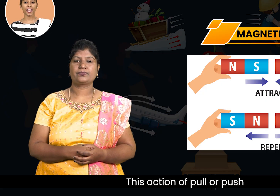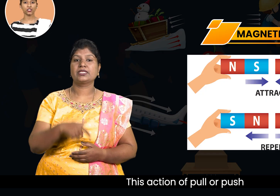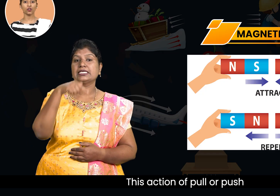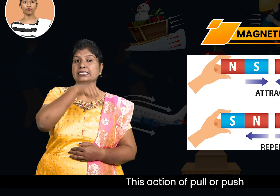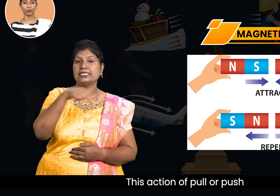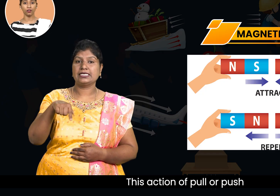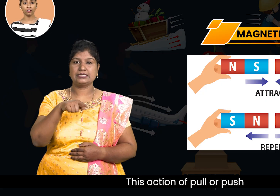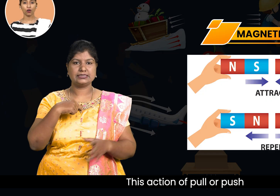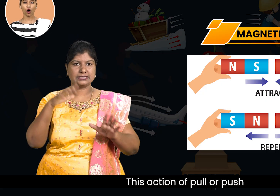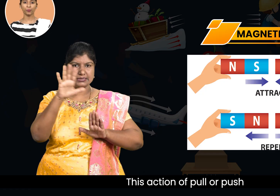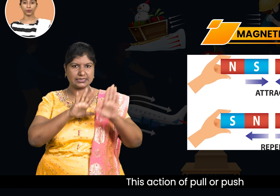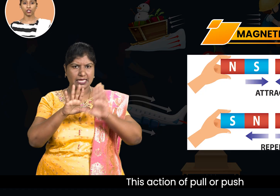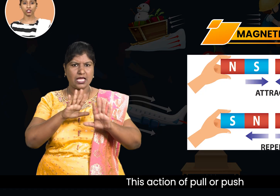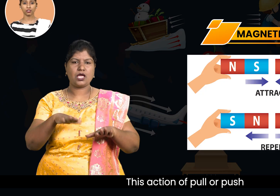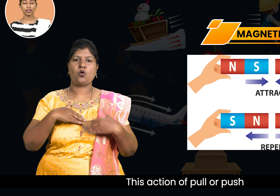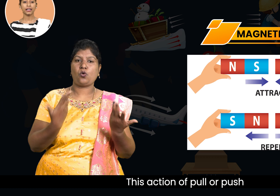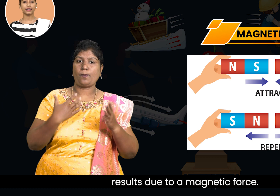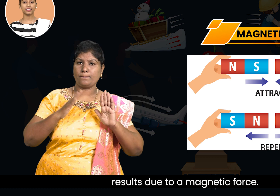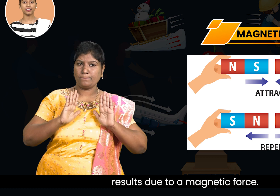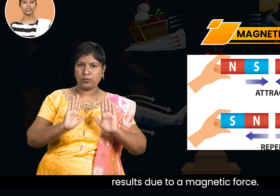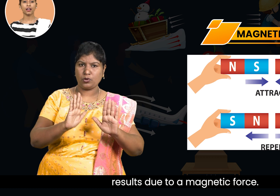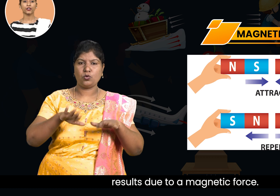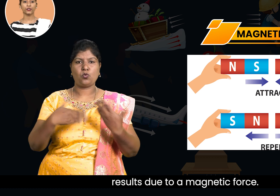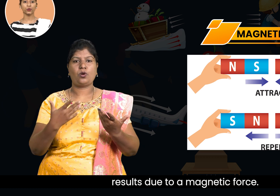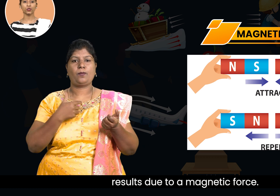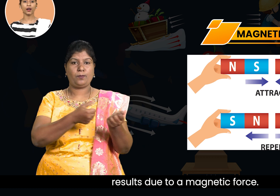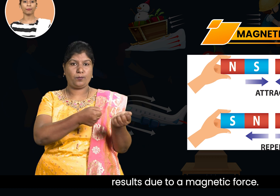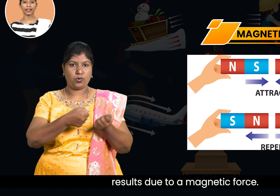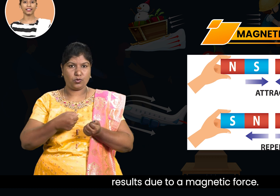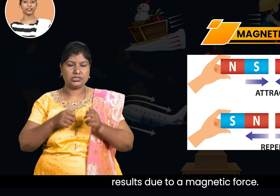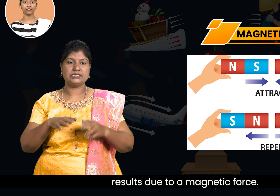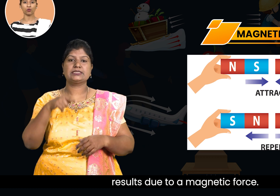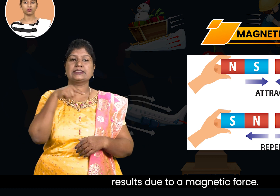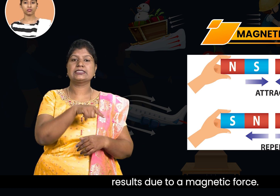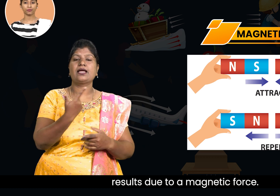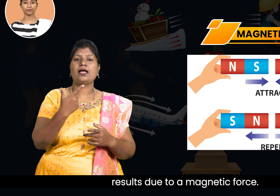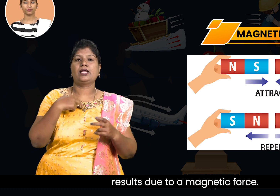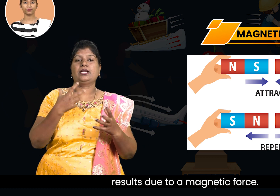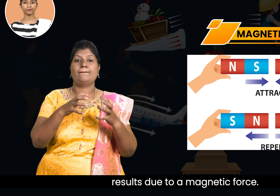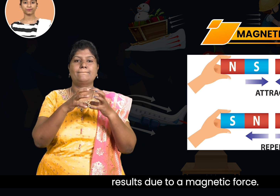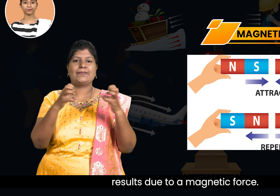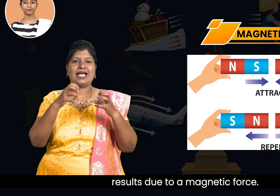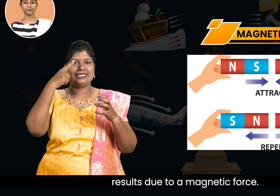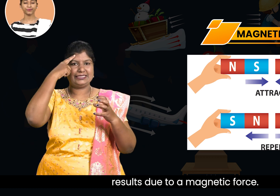this action of pull or push results due to a magnetic force.